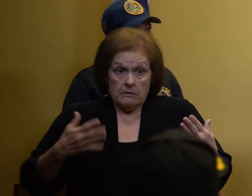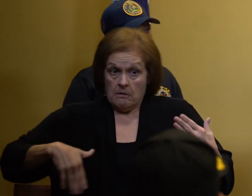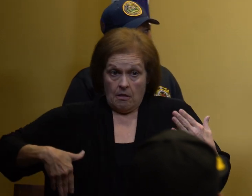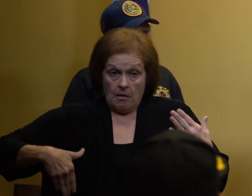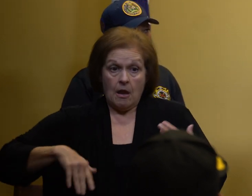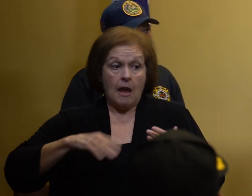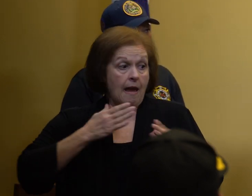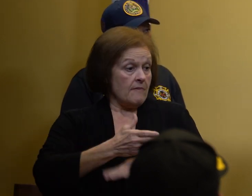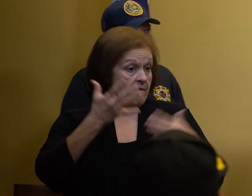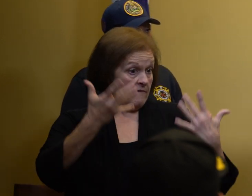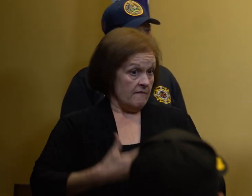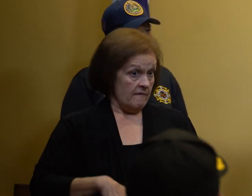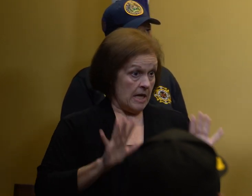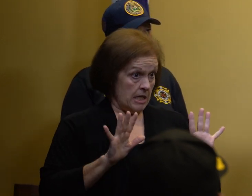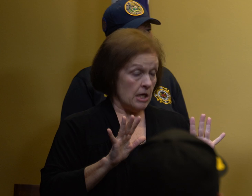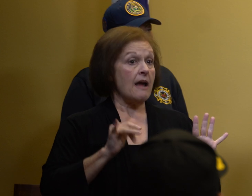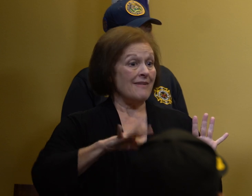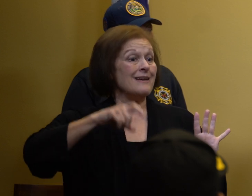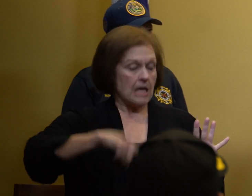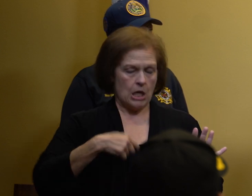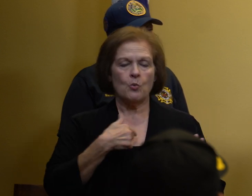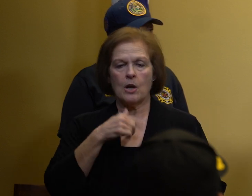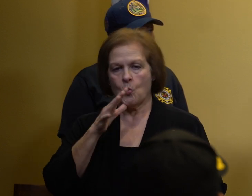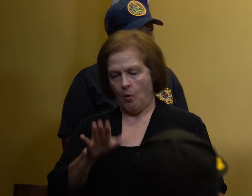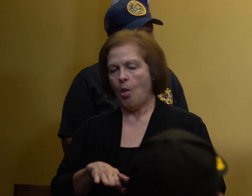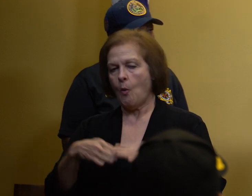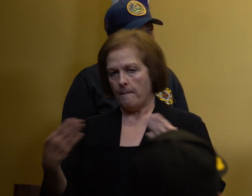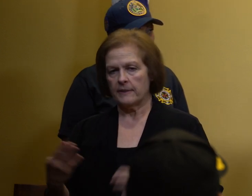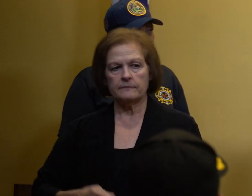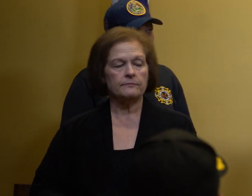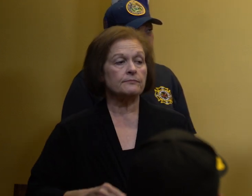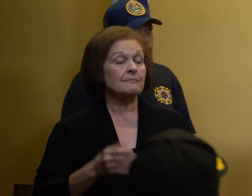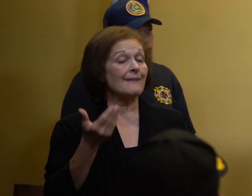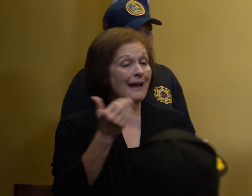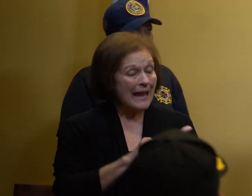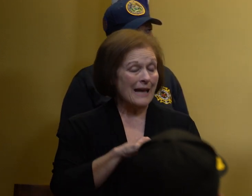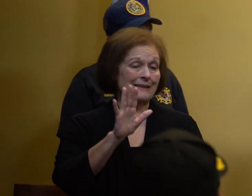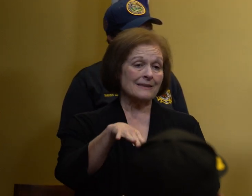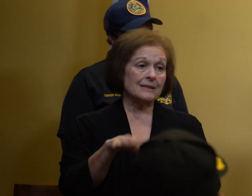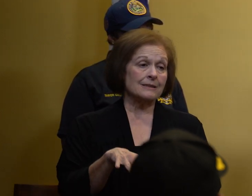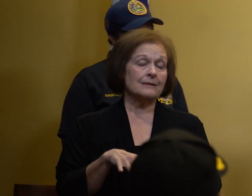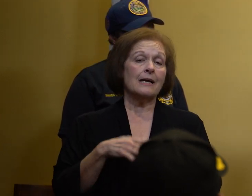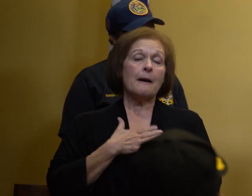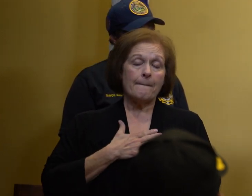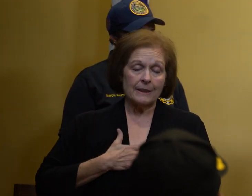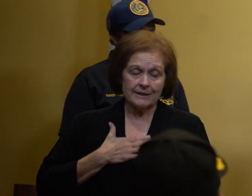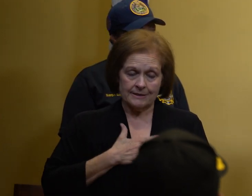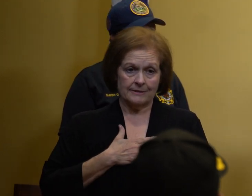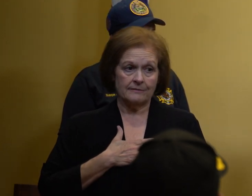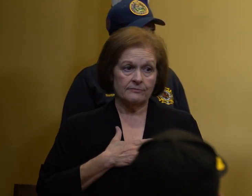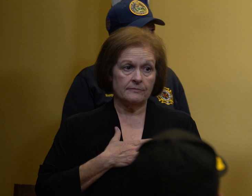storm passes, should it be necessary. Again, and I cannot emphasize enough, please, starting